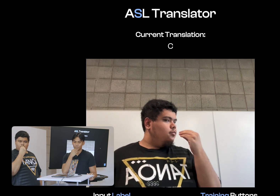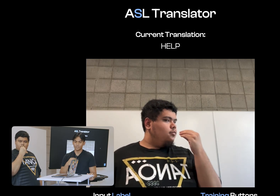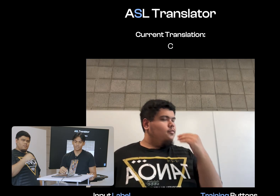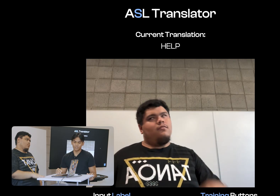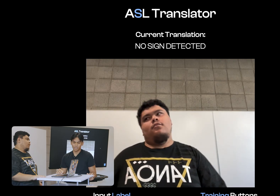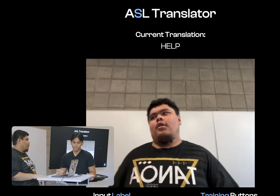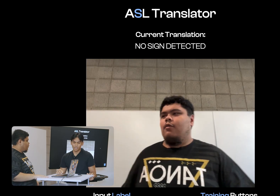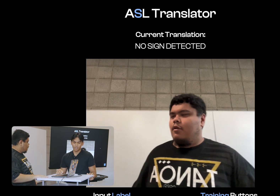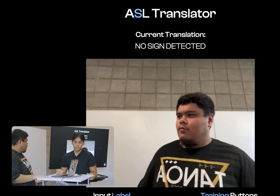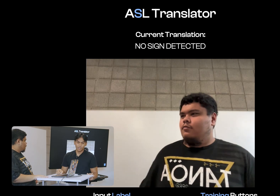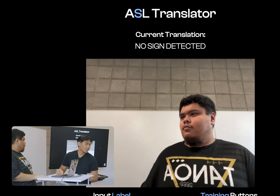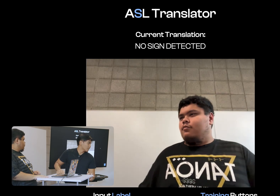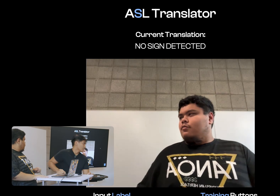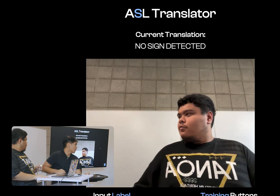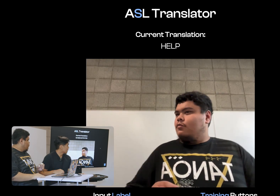There you go.